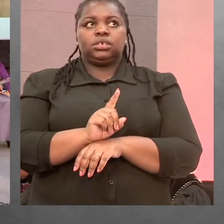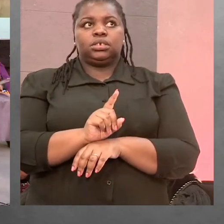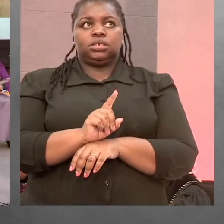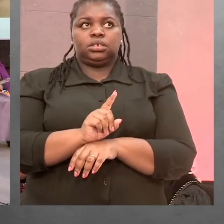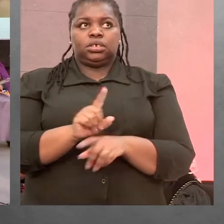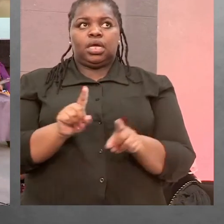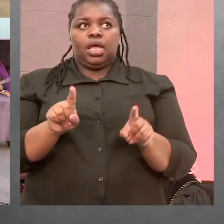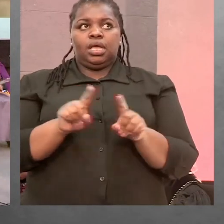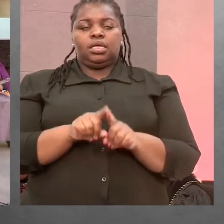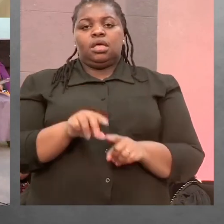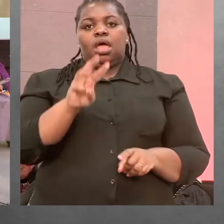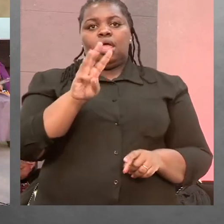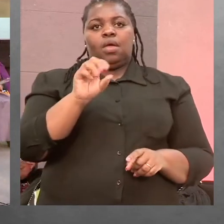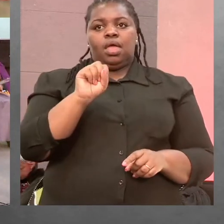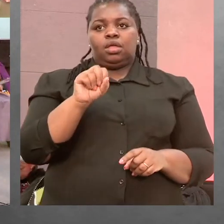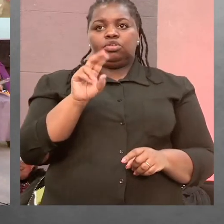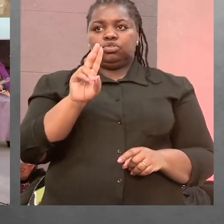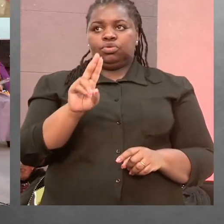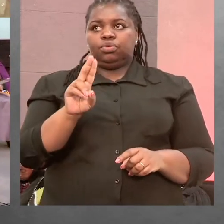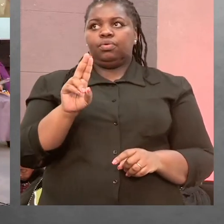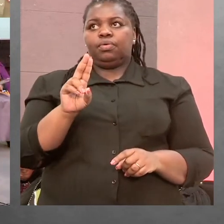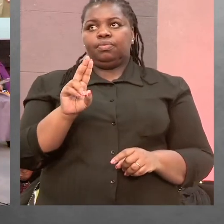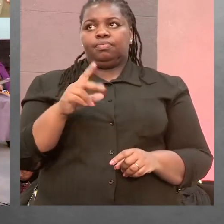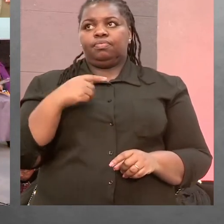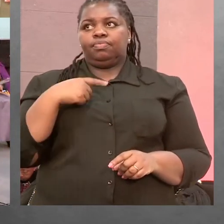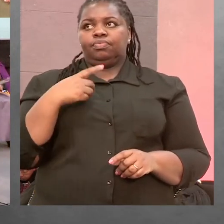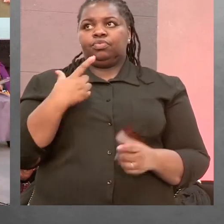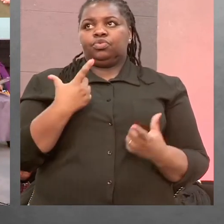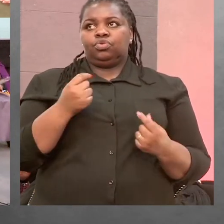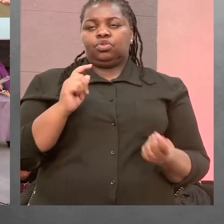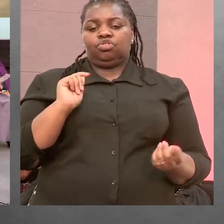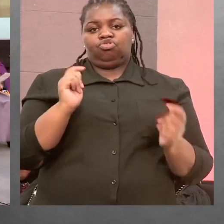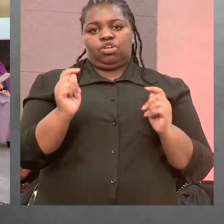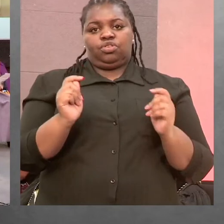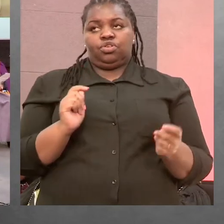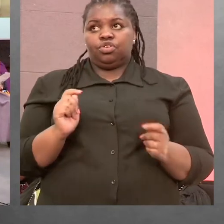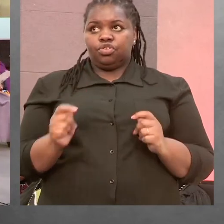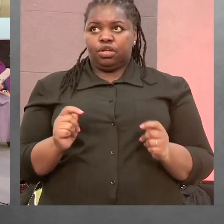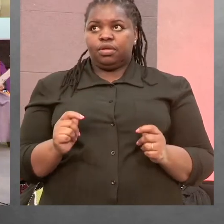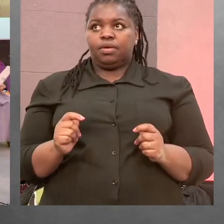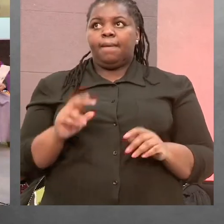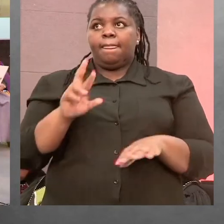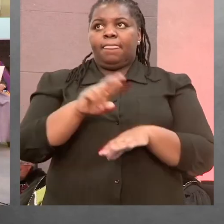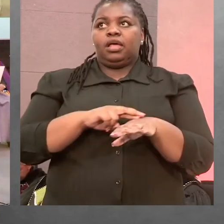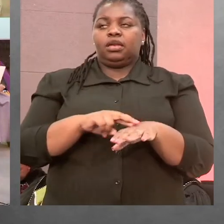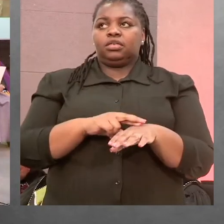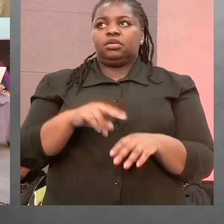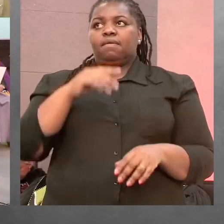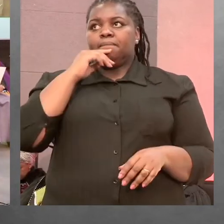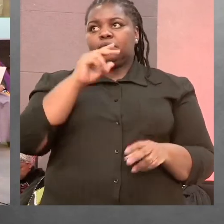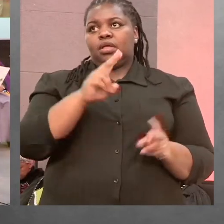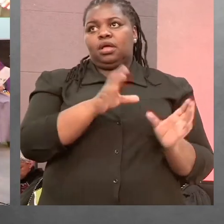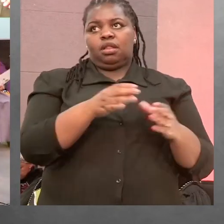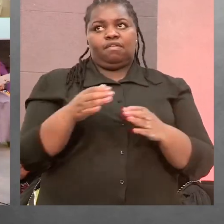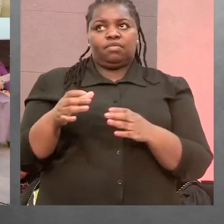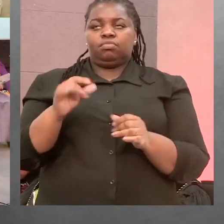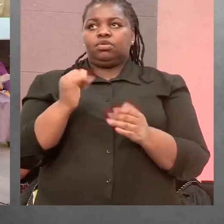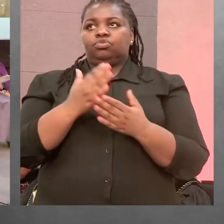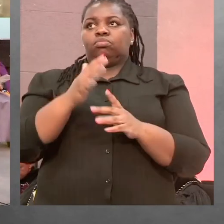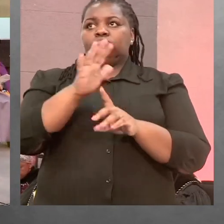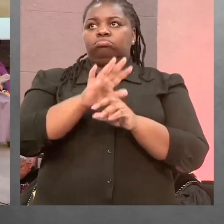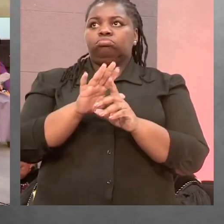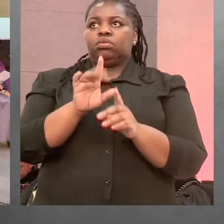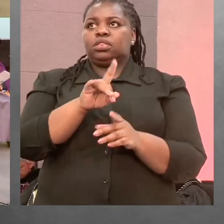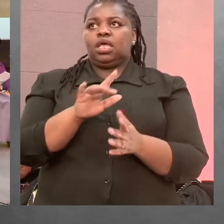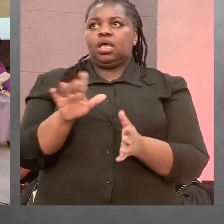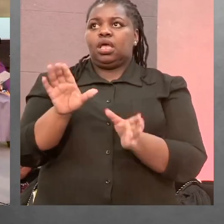as WSU undergoes transformative changes, rationalizing faculties, consolidating